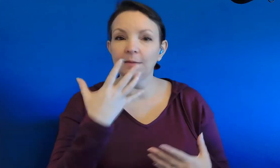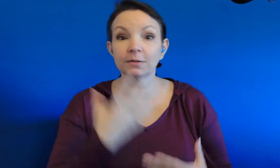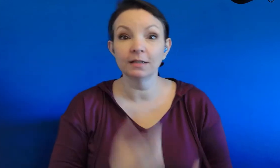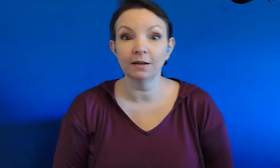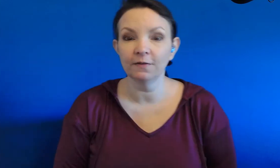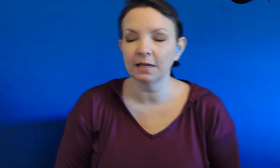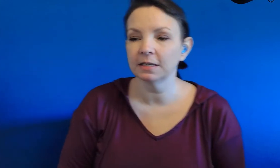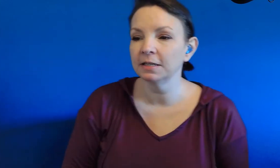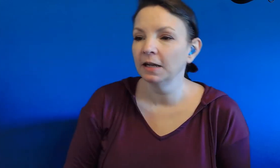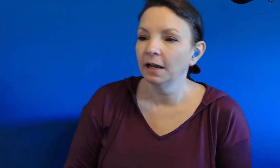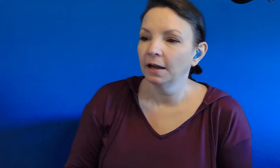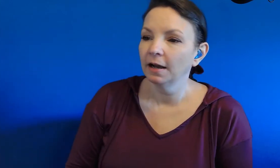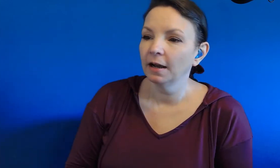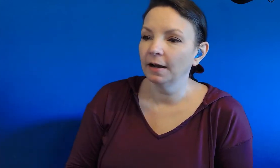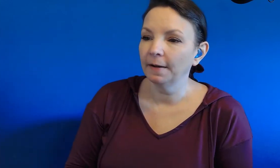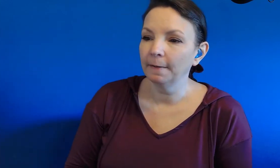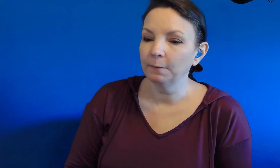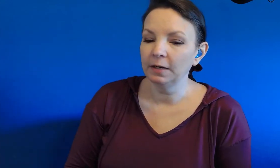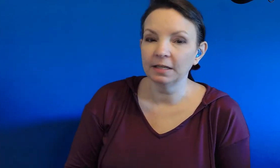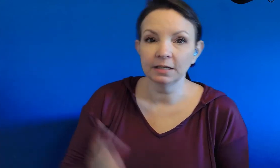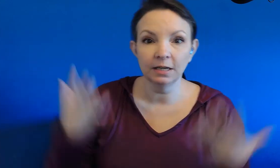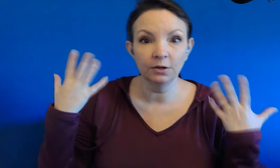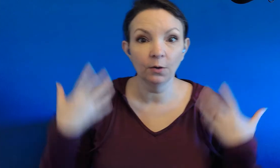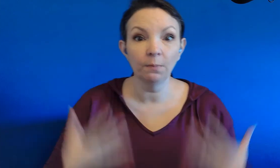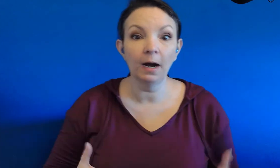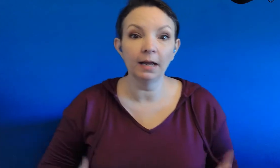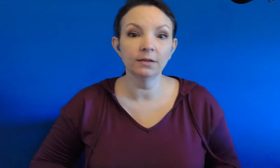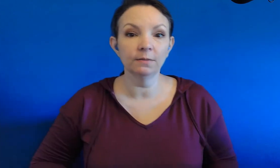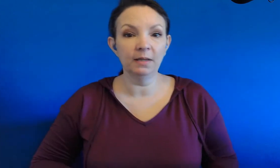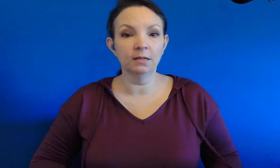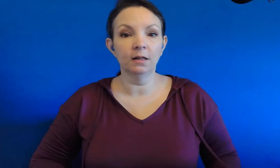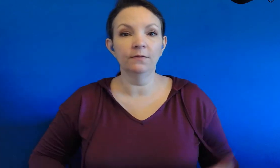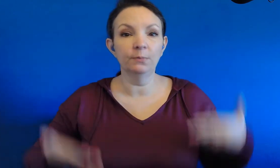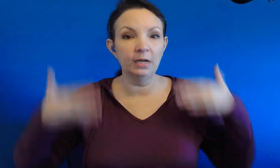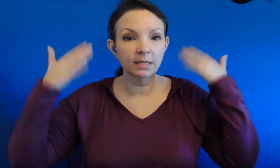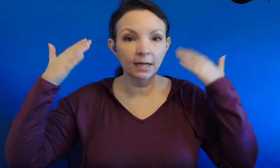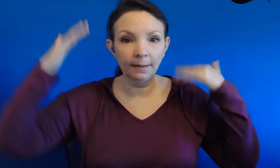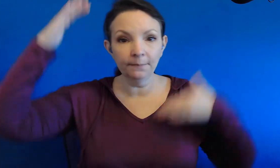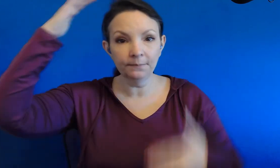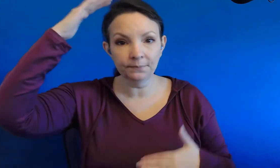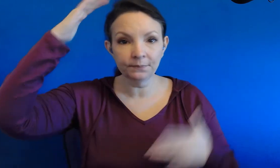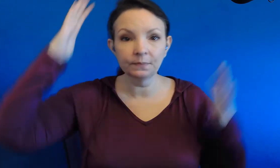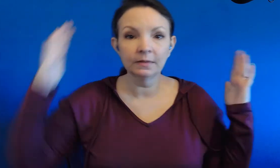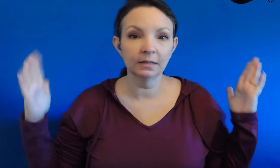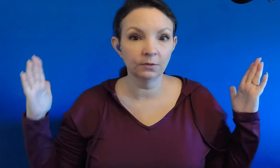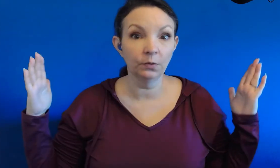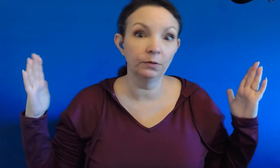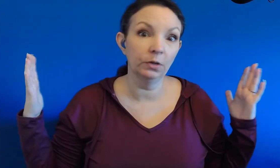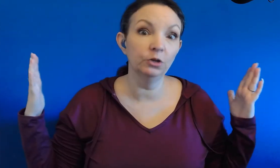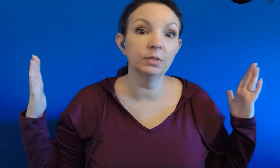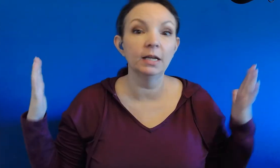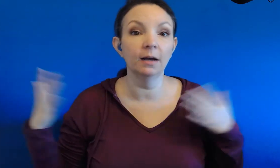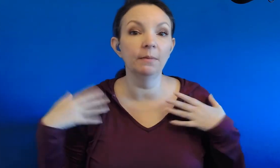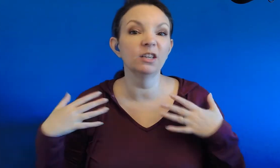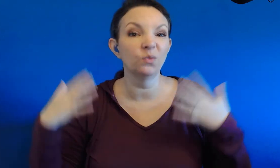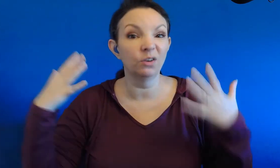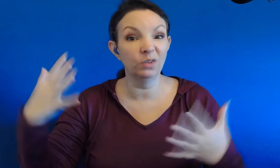see our face. We need to see your whole body. So basically from waist and up, just what you see on me is what we should